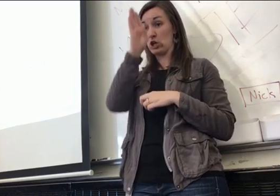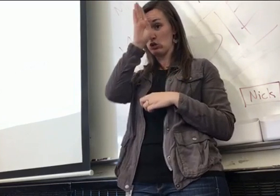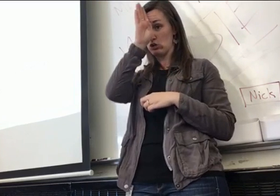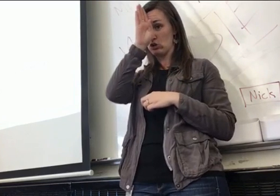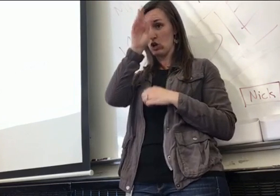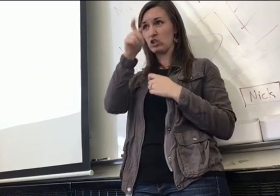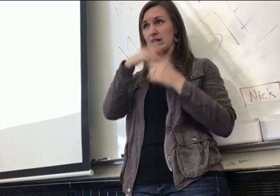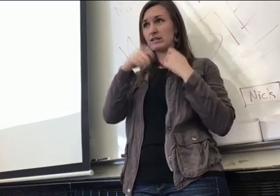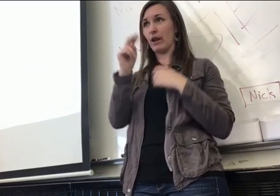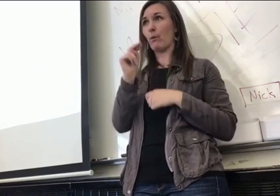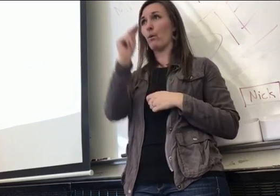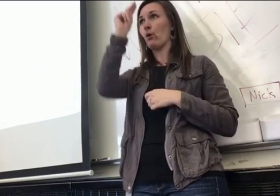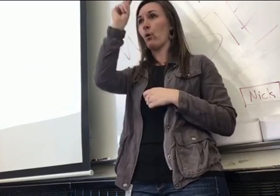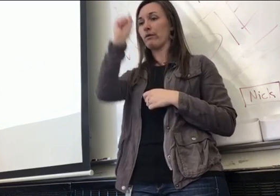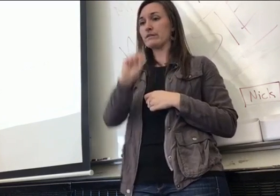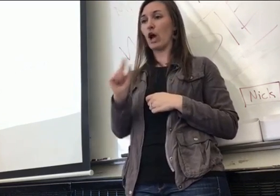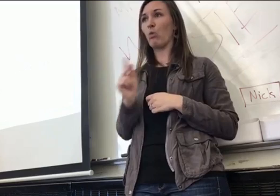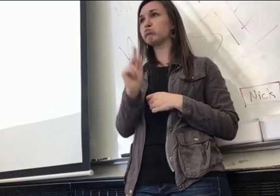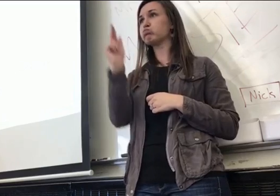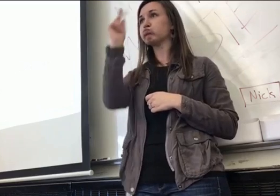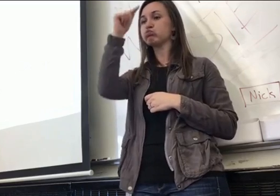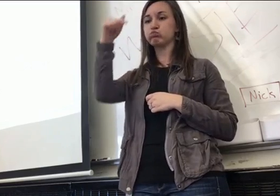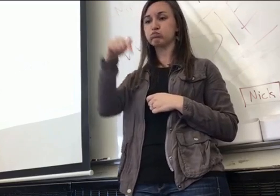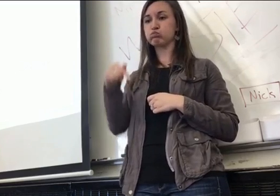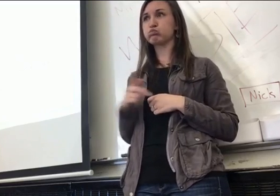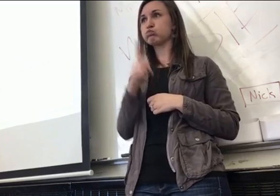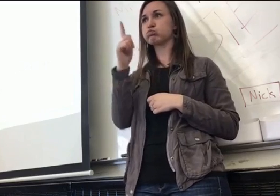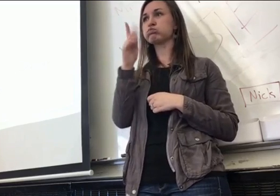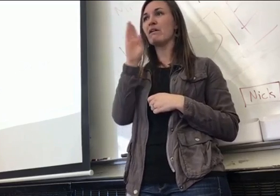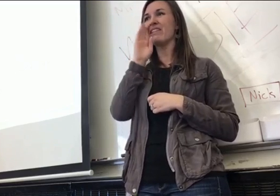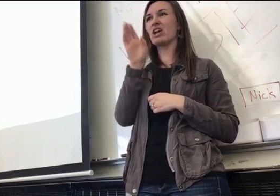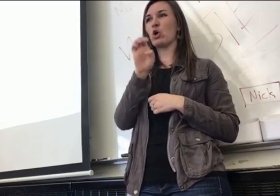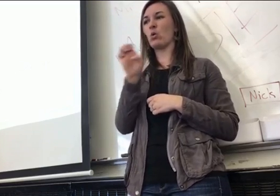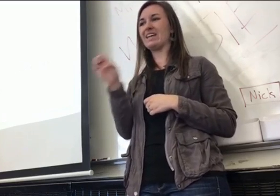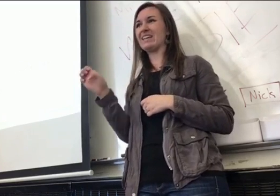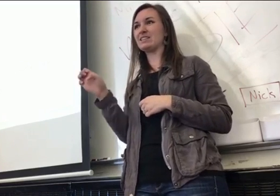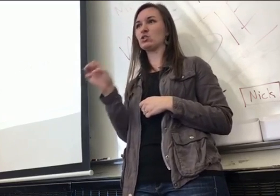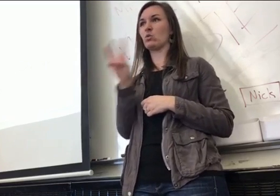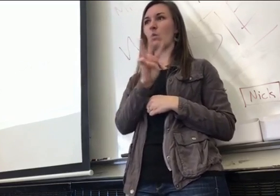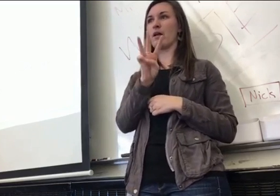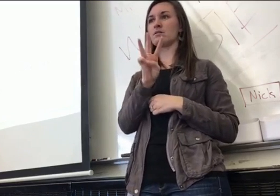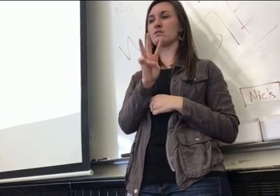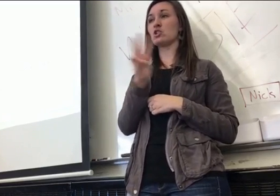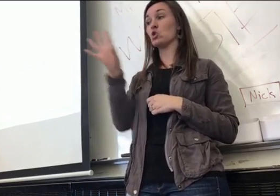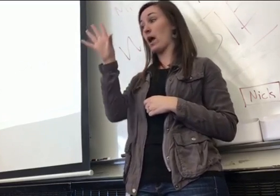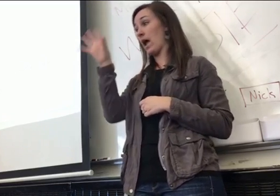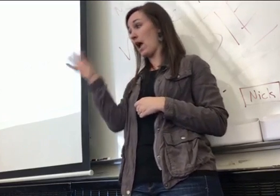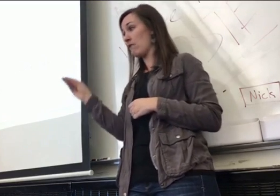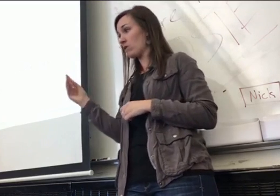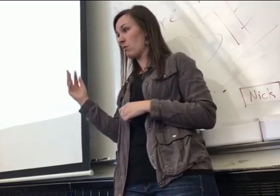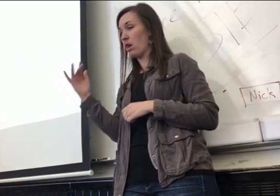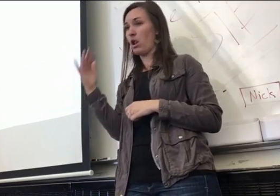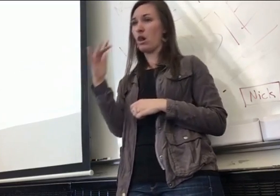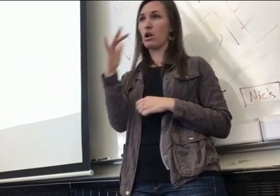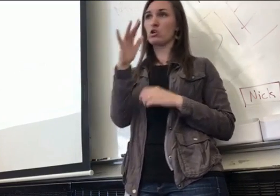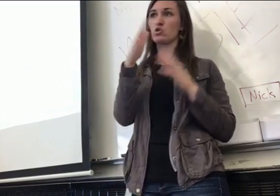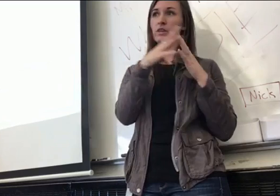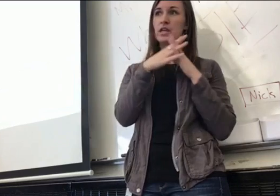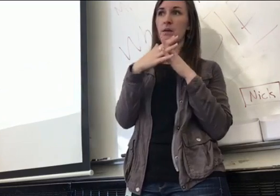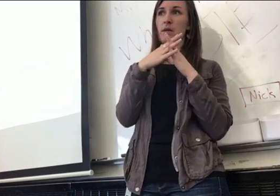north to south like normal, go east to west. From Africa to the Americas back. Why would they do